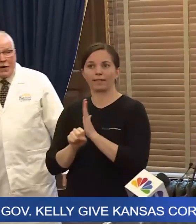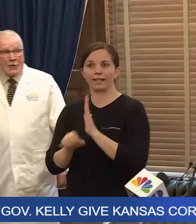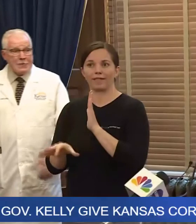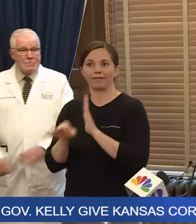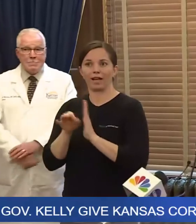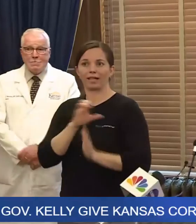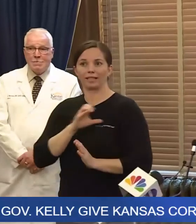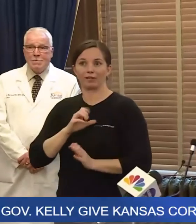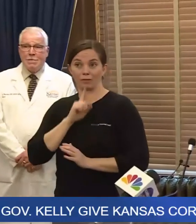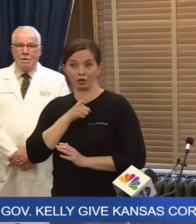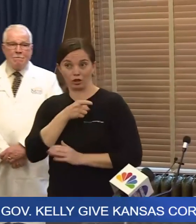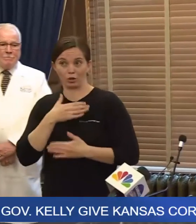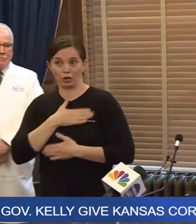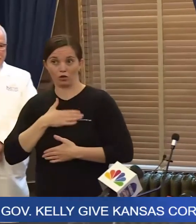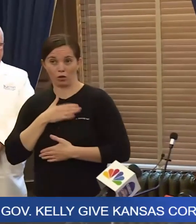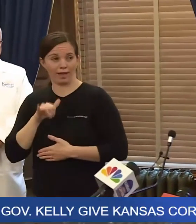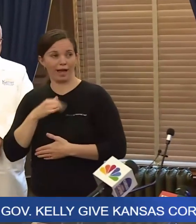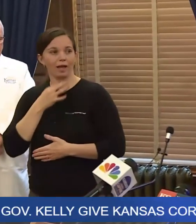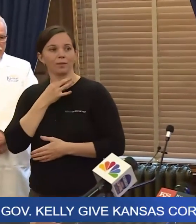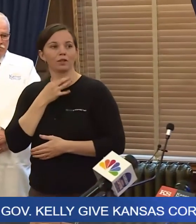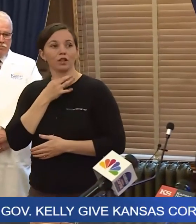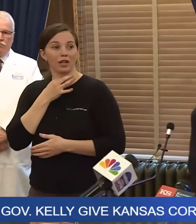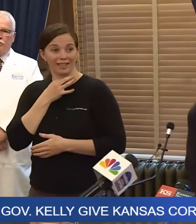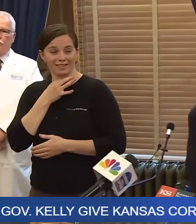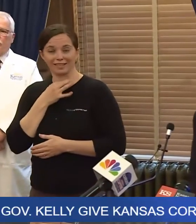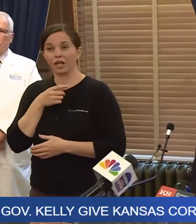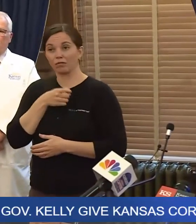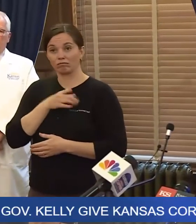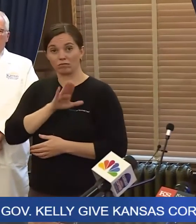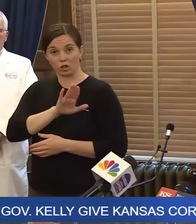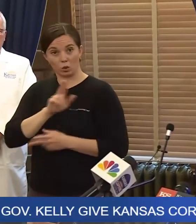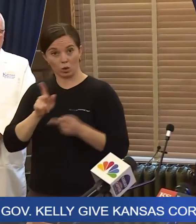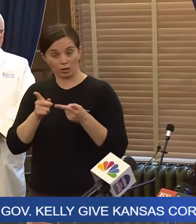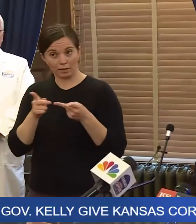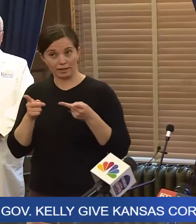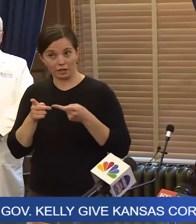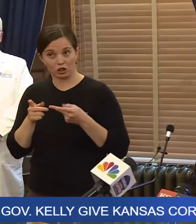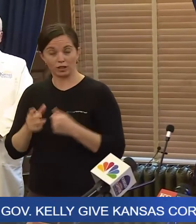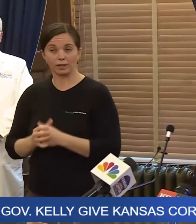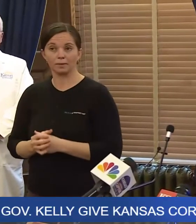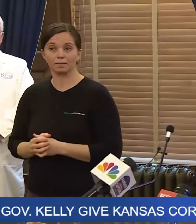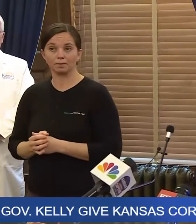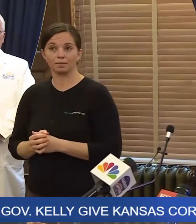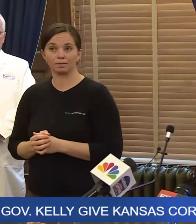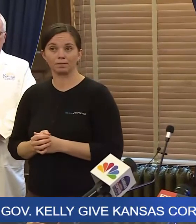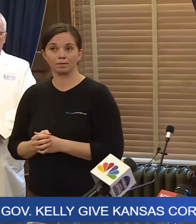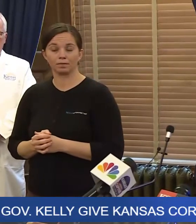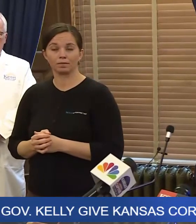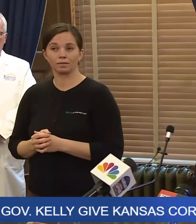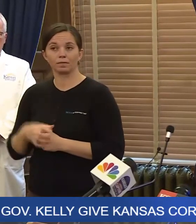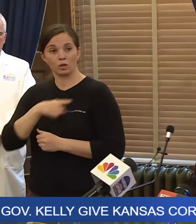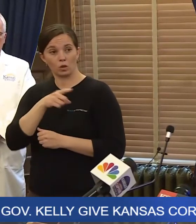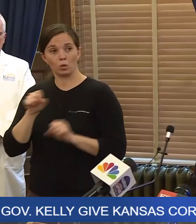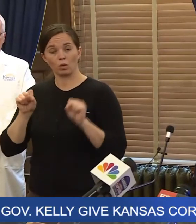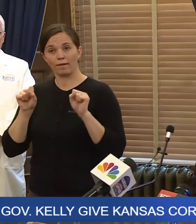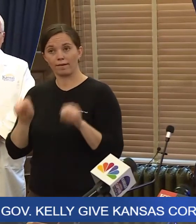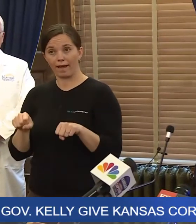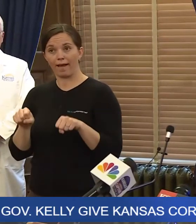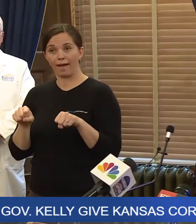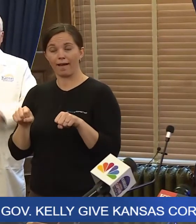that. I am curious, is it your position that you can